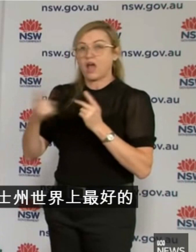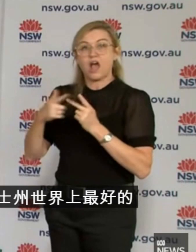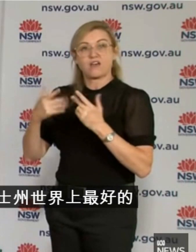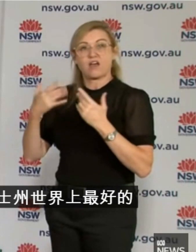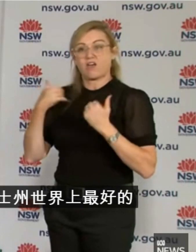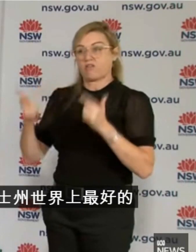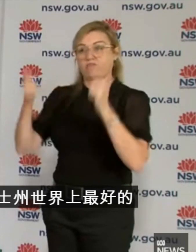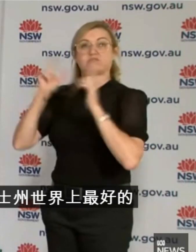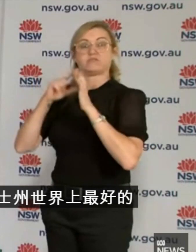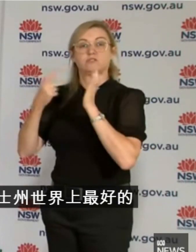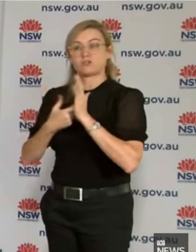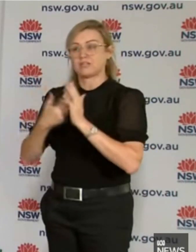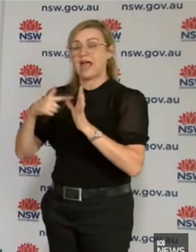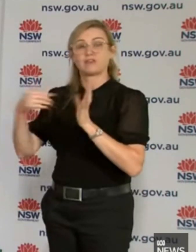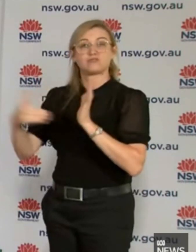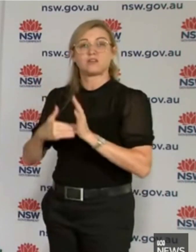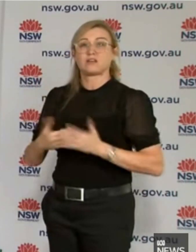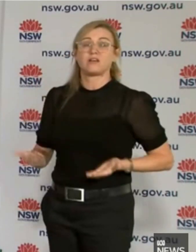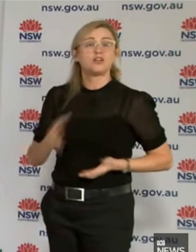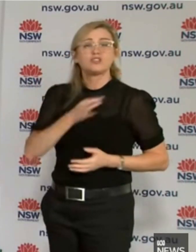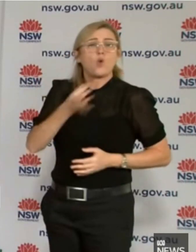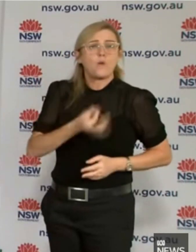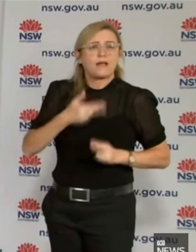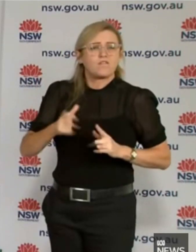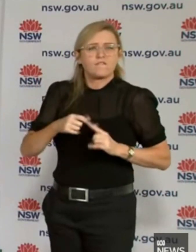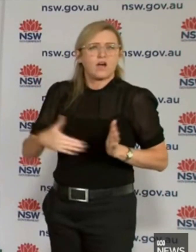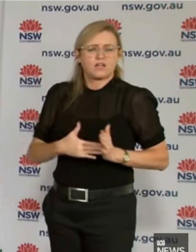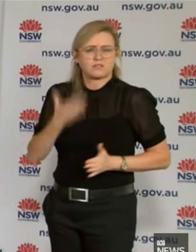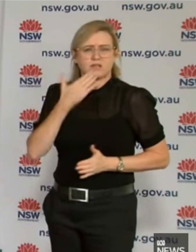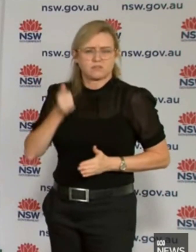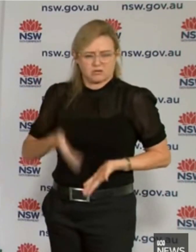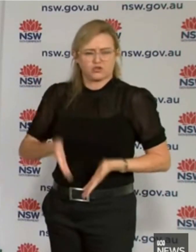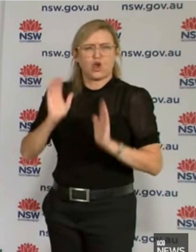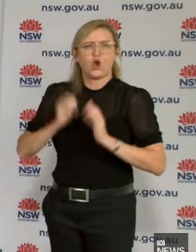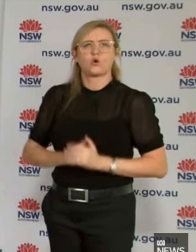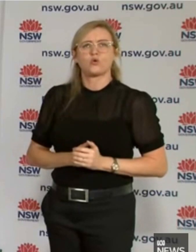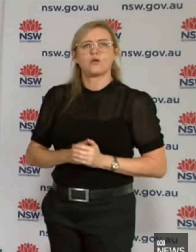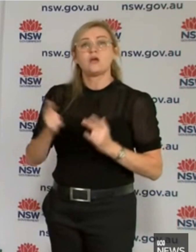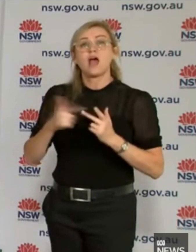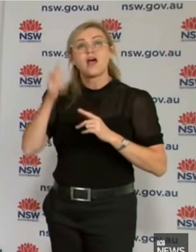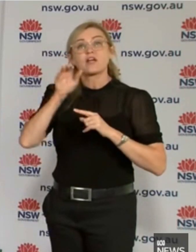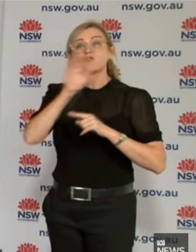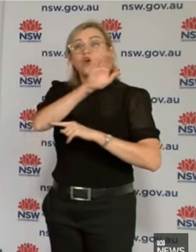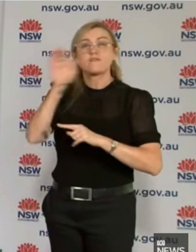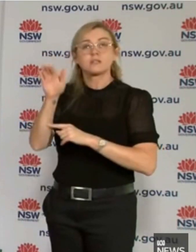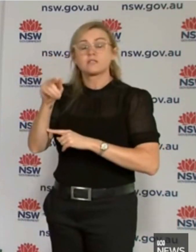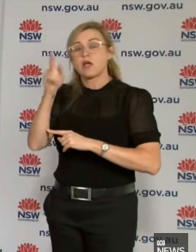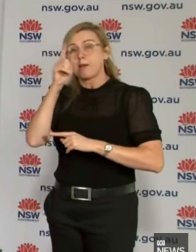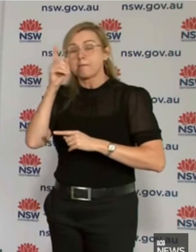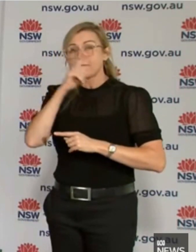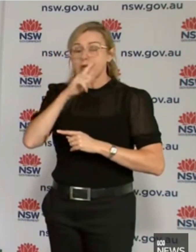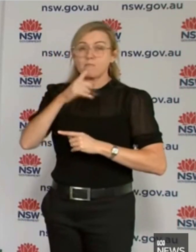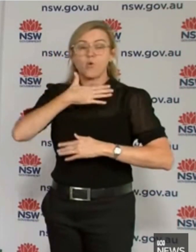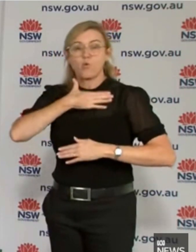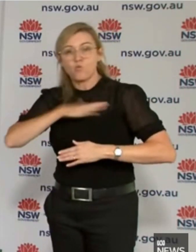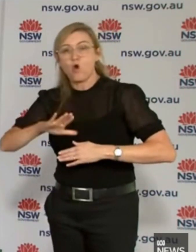vaccines in New South Wales. Just go and get vaccinated. In our northern neighbours, in countries not very far away, people are climbing over each other to